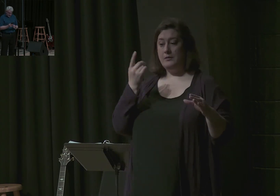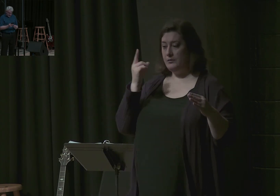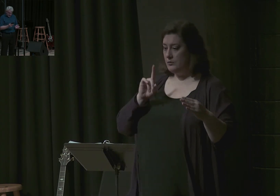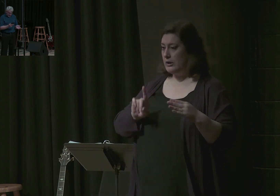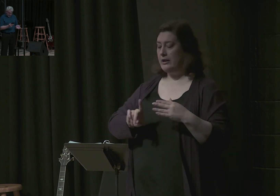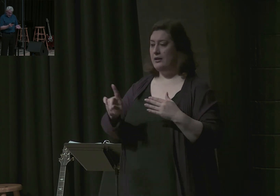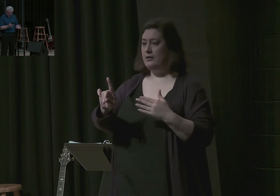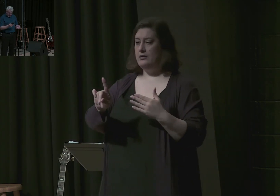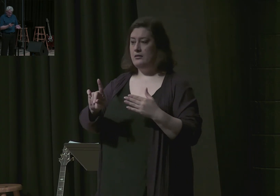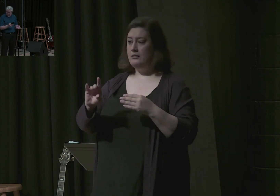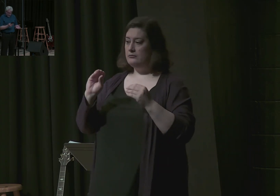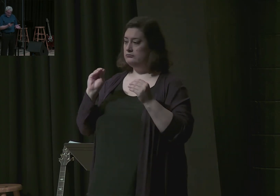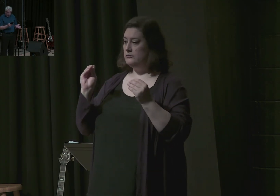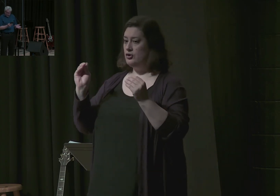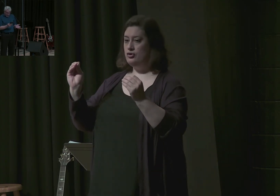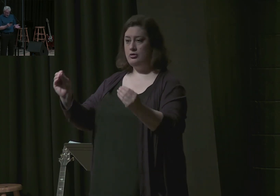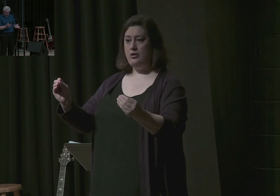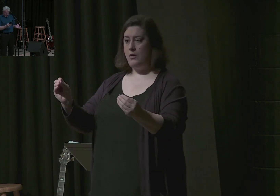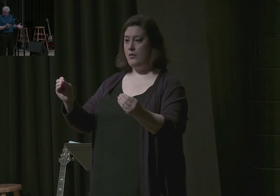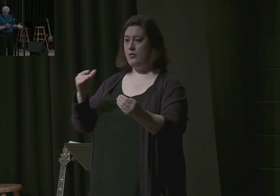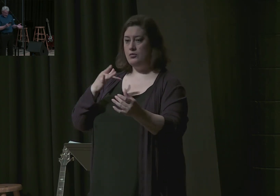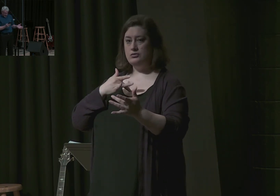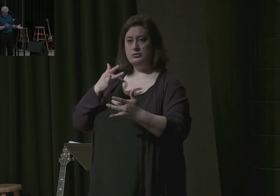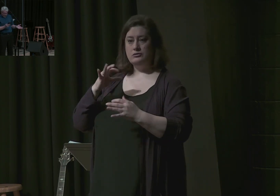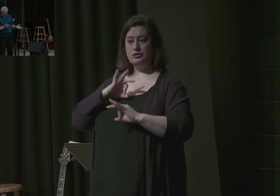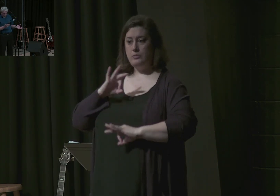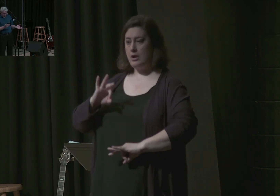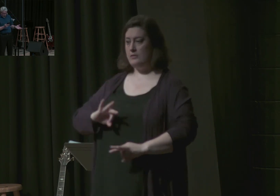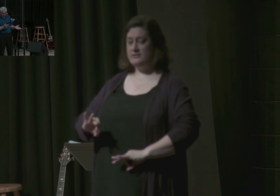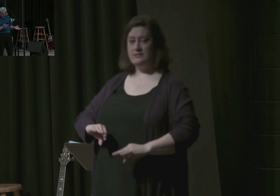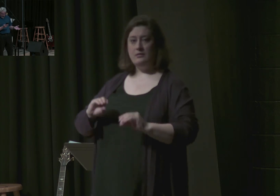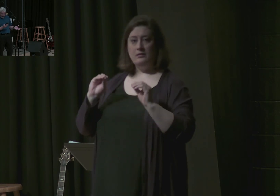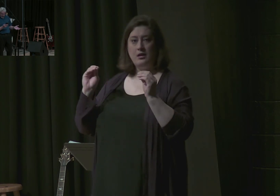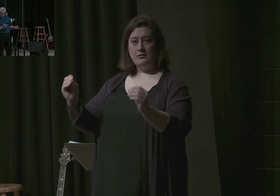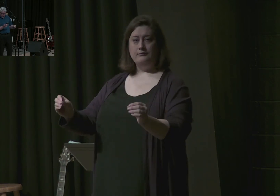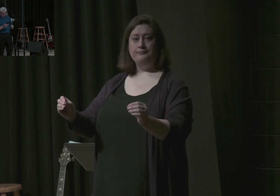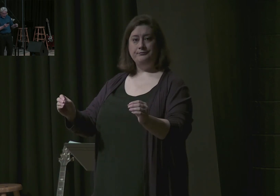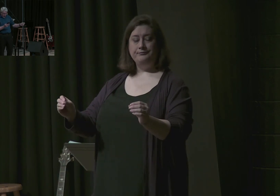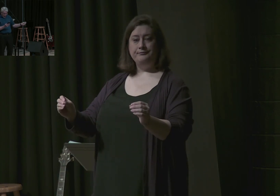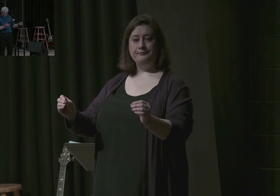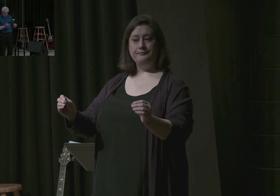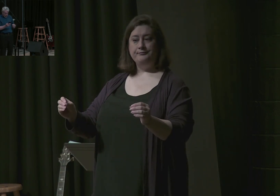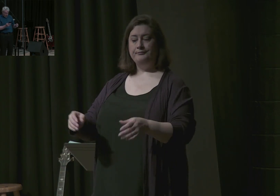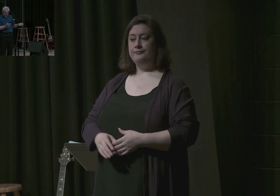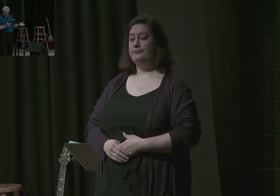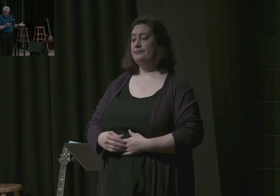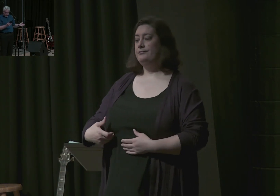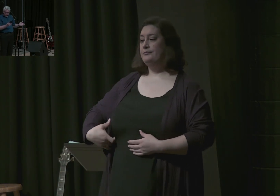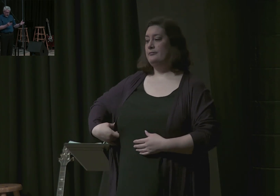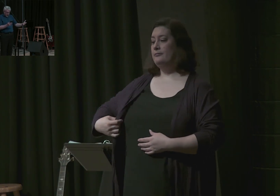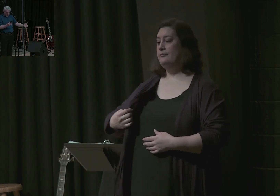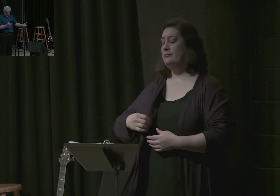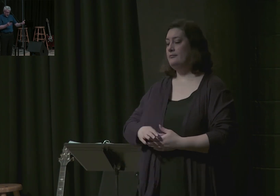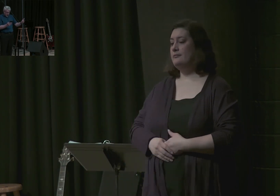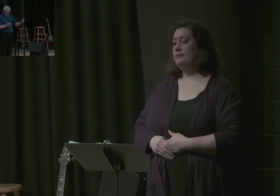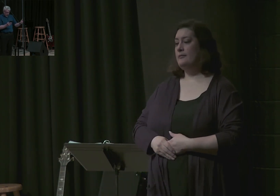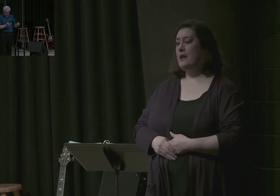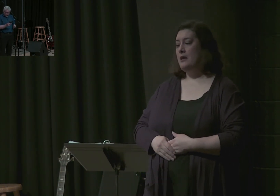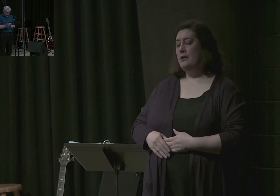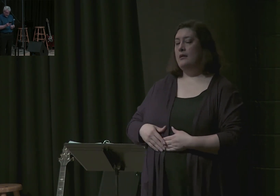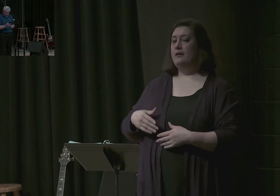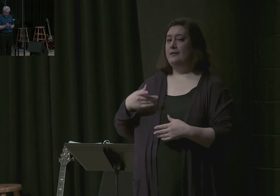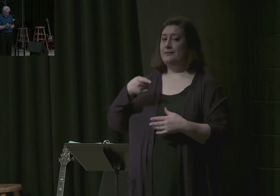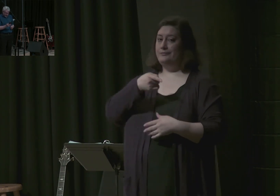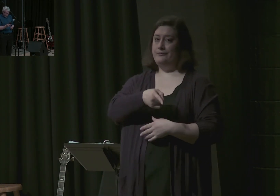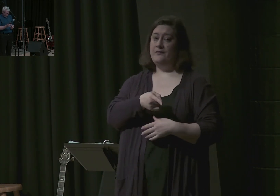fresh sticks of poplar and almond and plane trees, and peeled white streaks in them, and exposing the